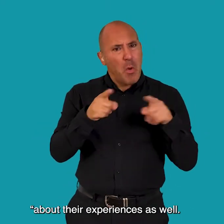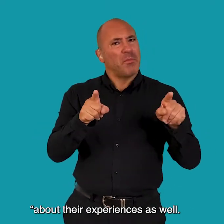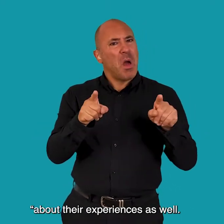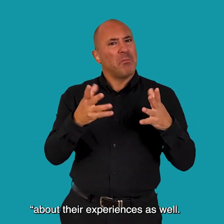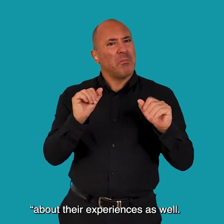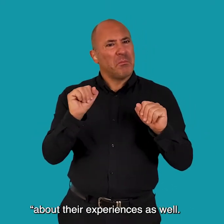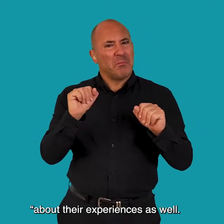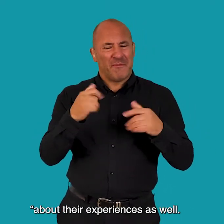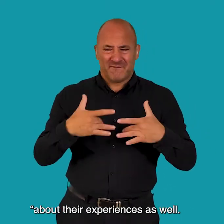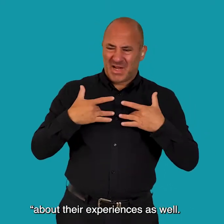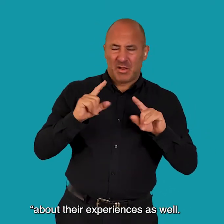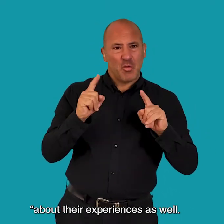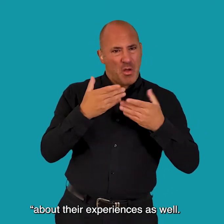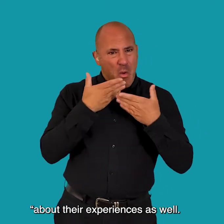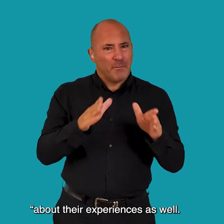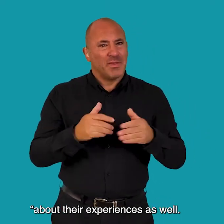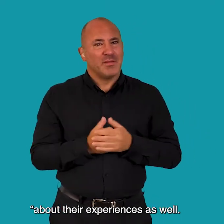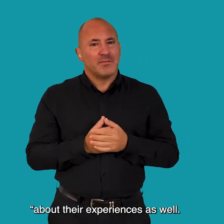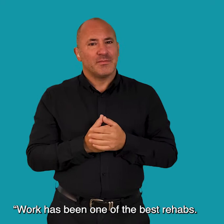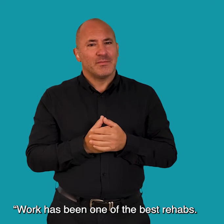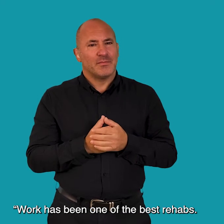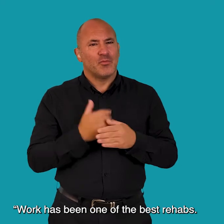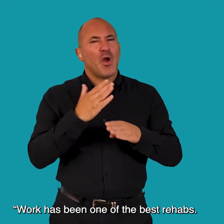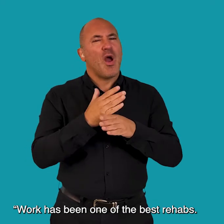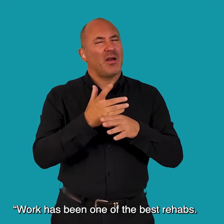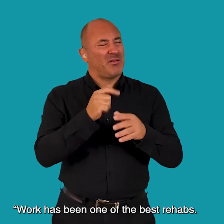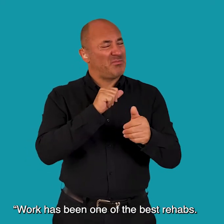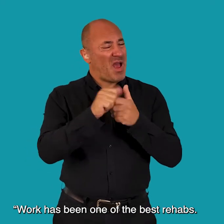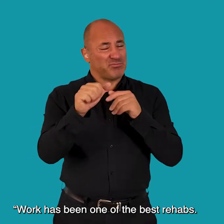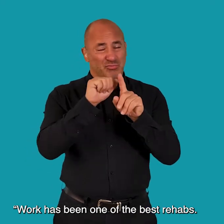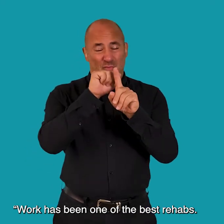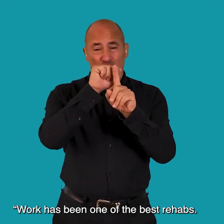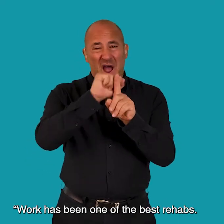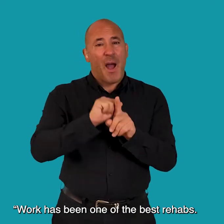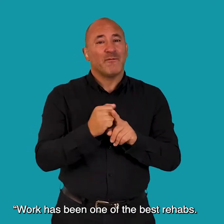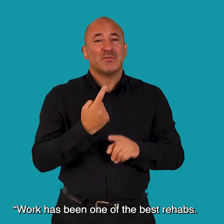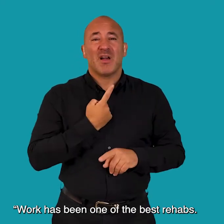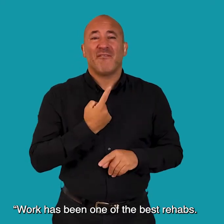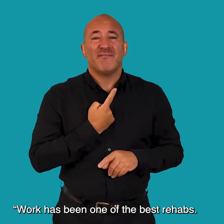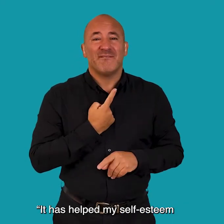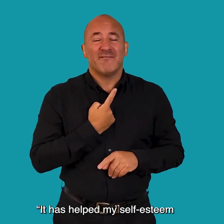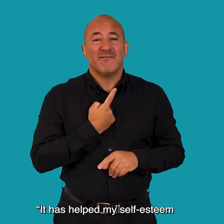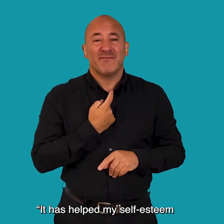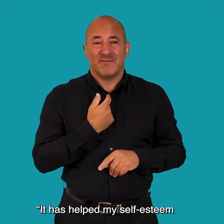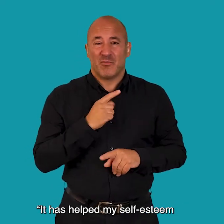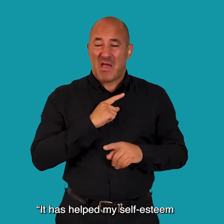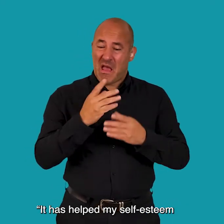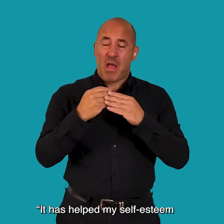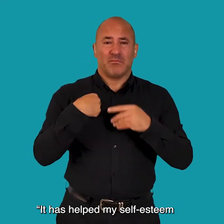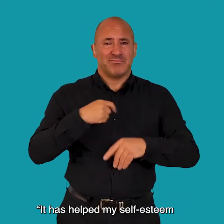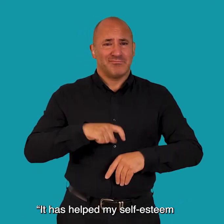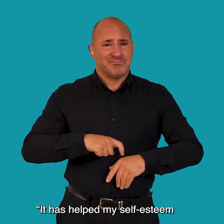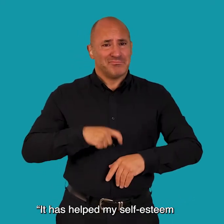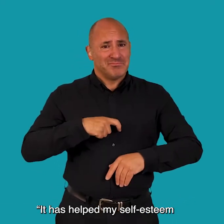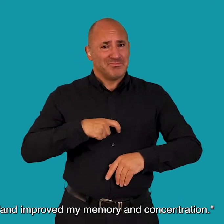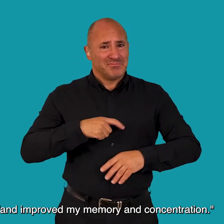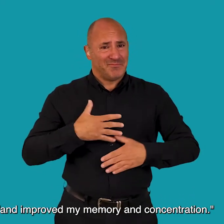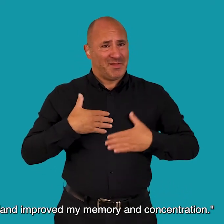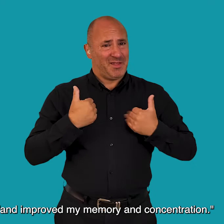their experiences as well. Work has been one of the best rehabs. It has helped my self-esteem and improved my